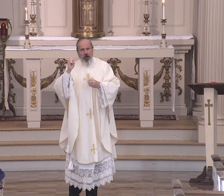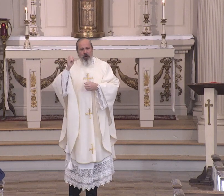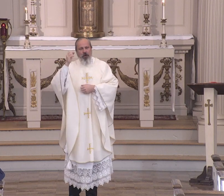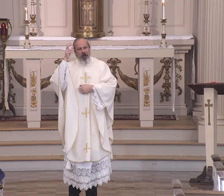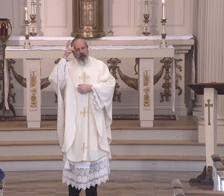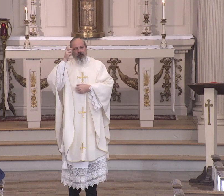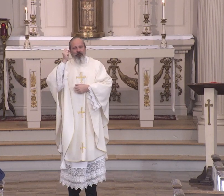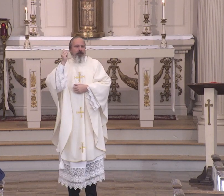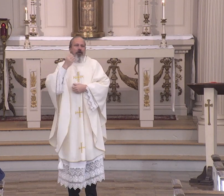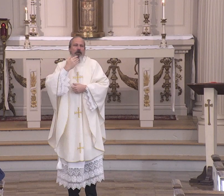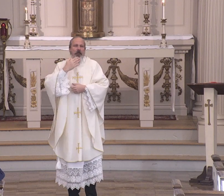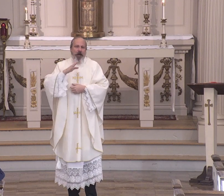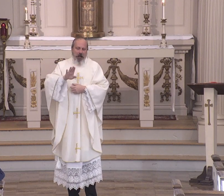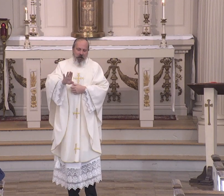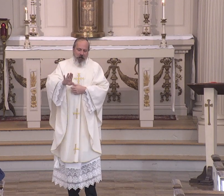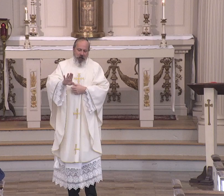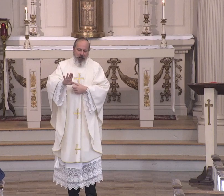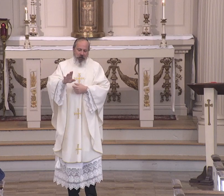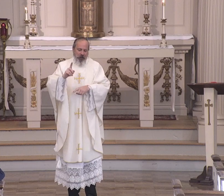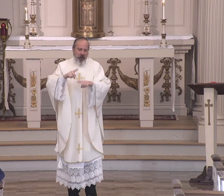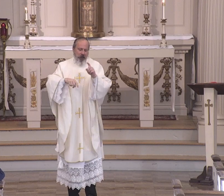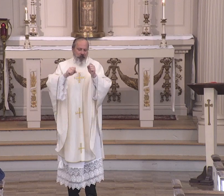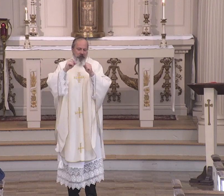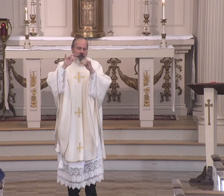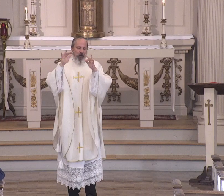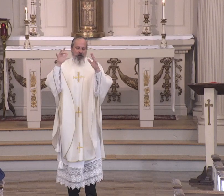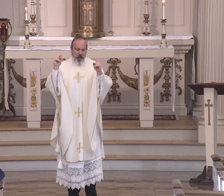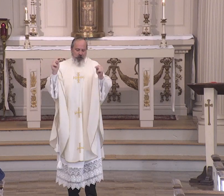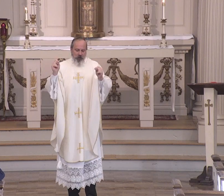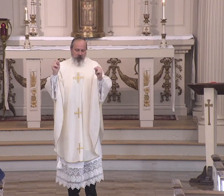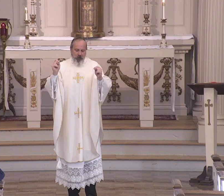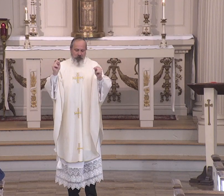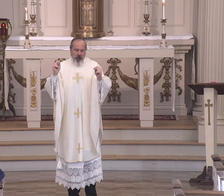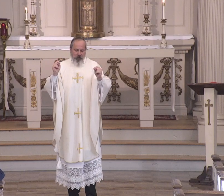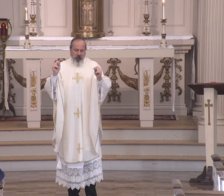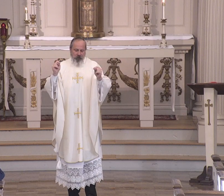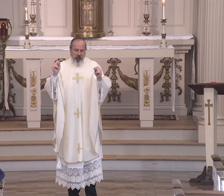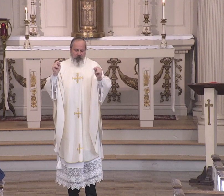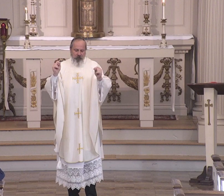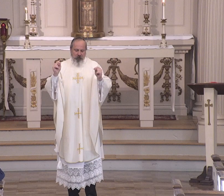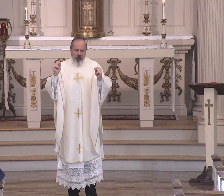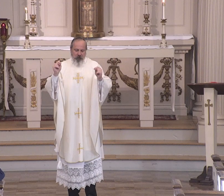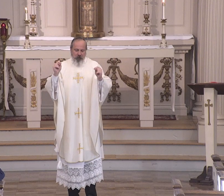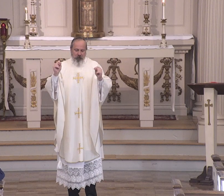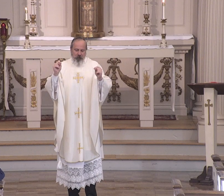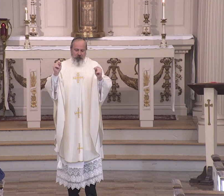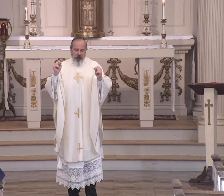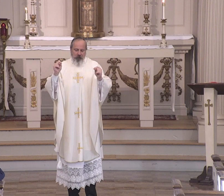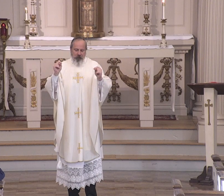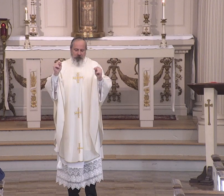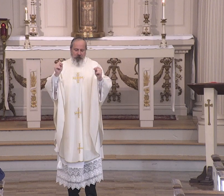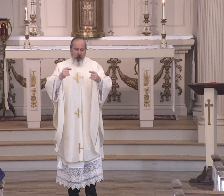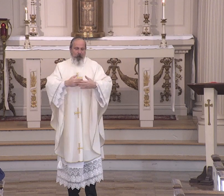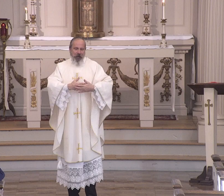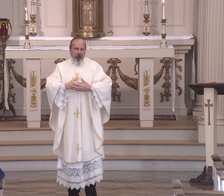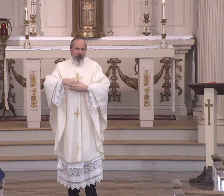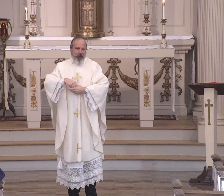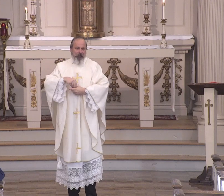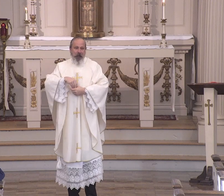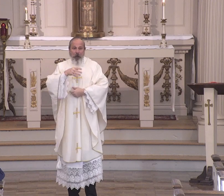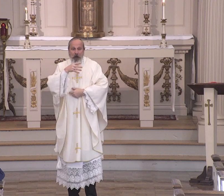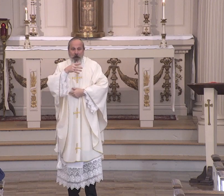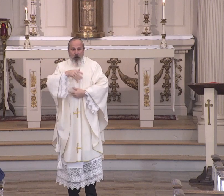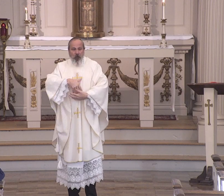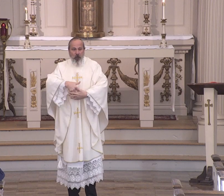It is so evil. It is so bad, we can't even imagine how bad it is.